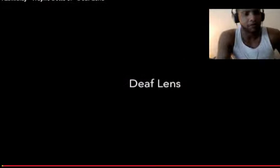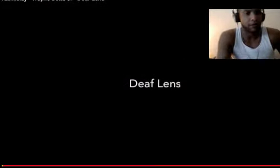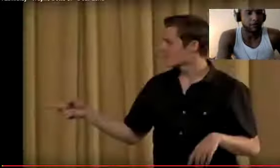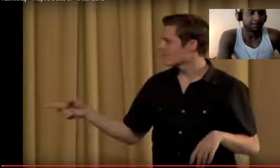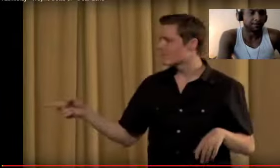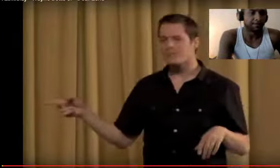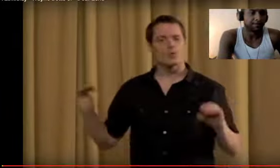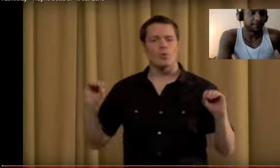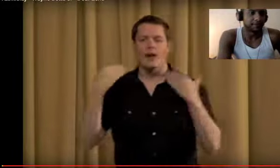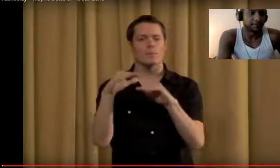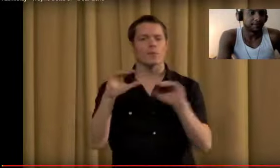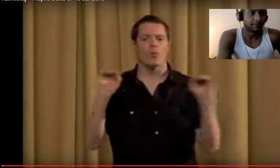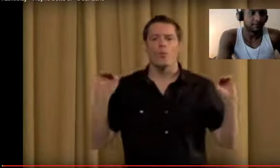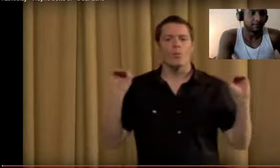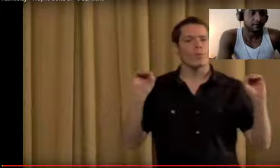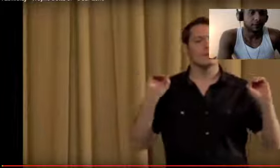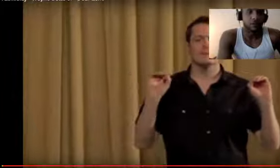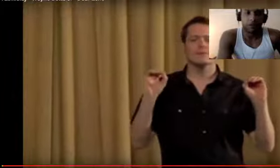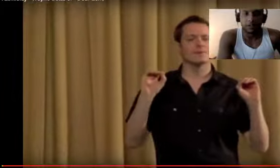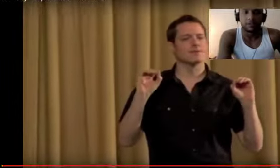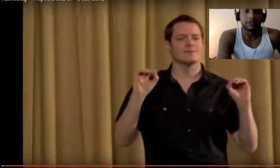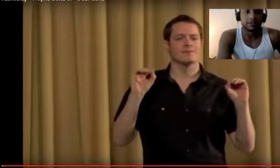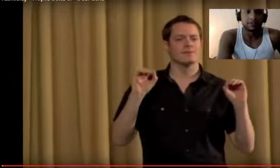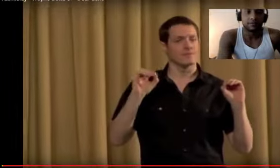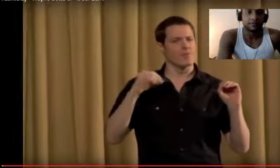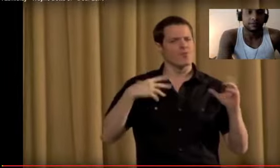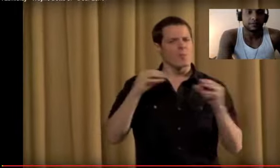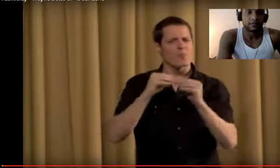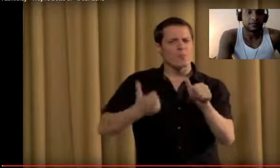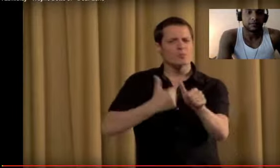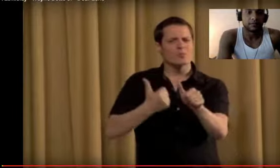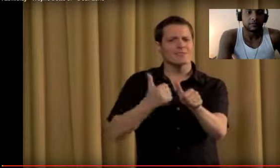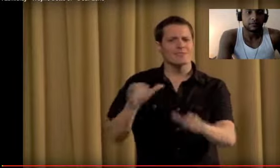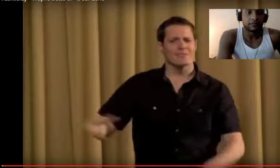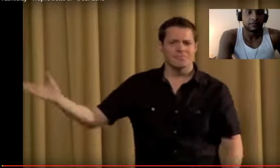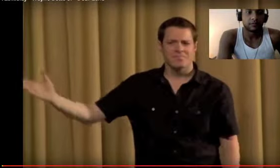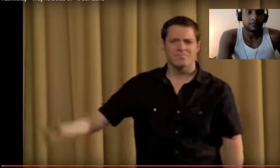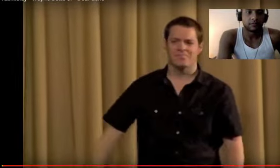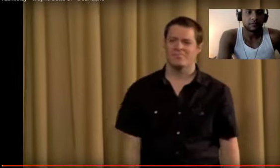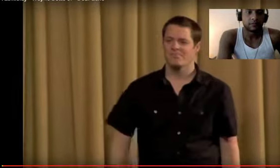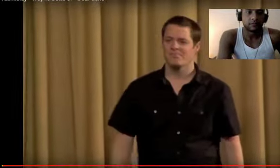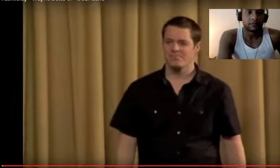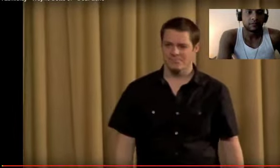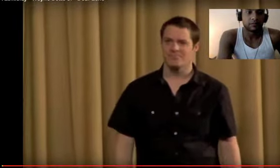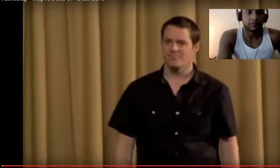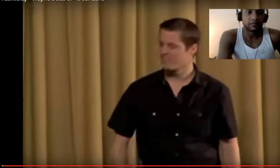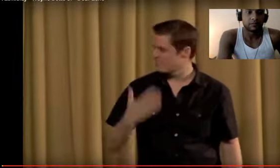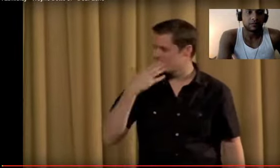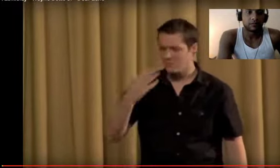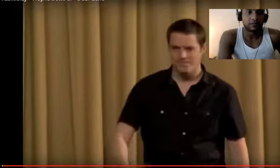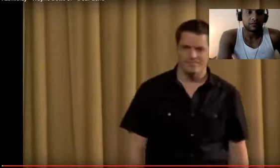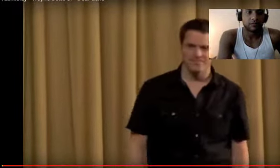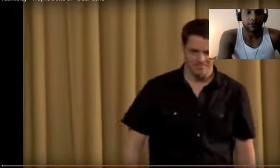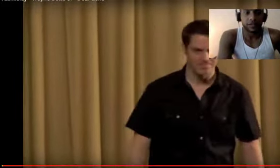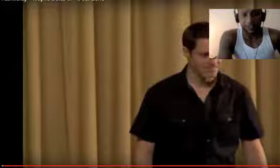important. There are no limits. So thank you.